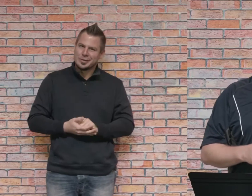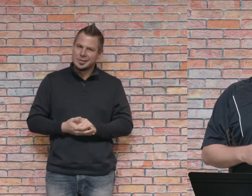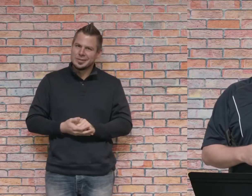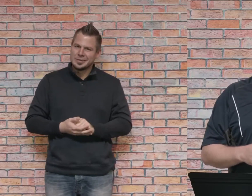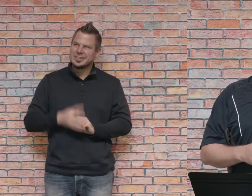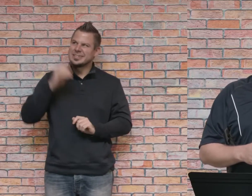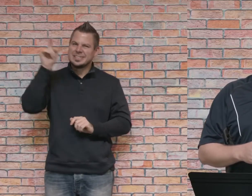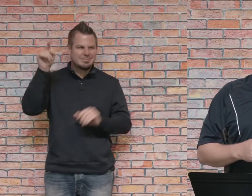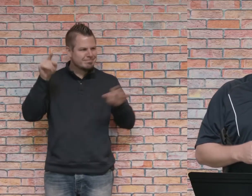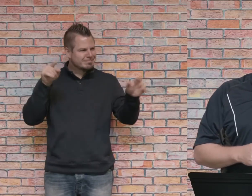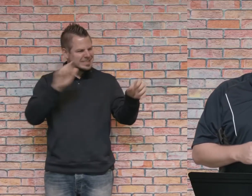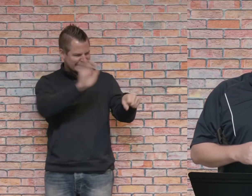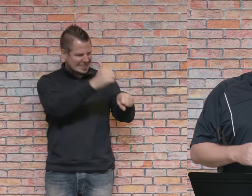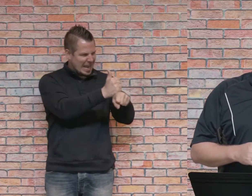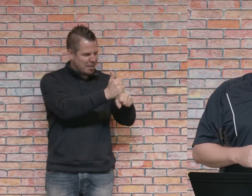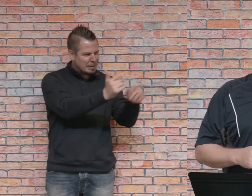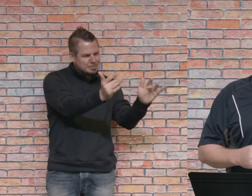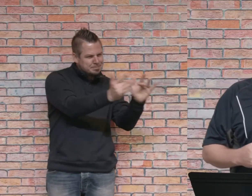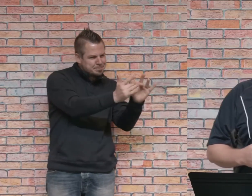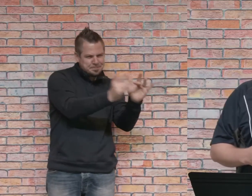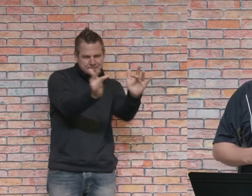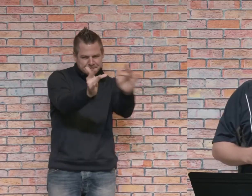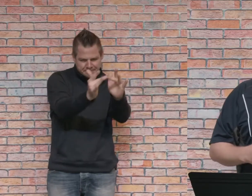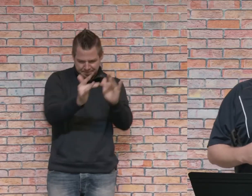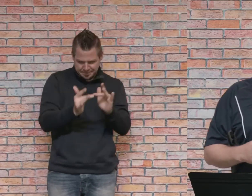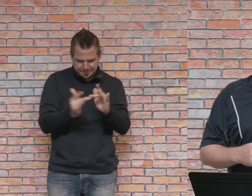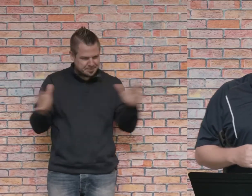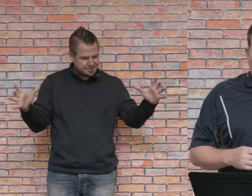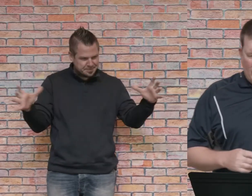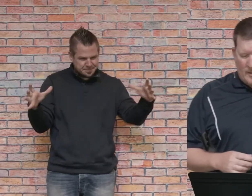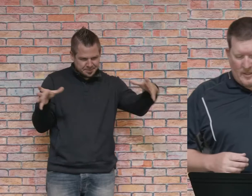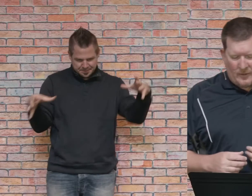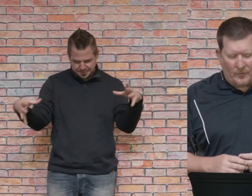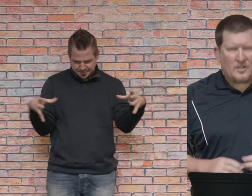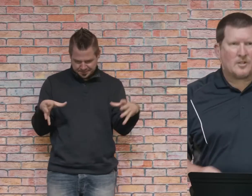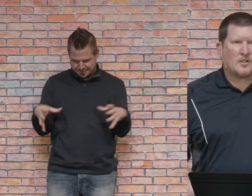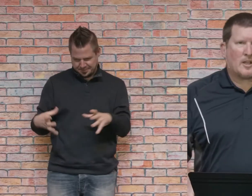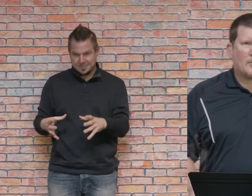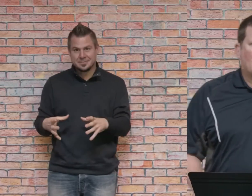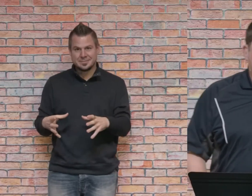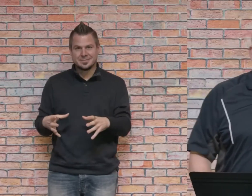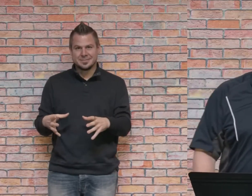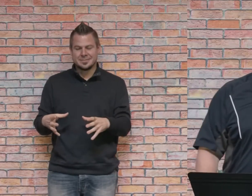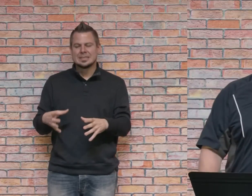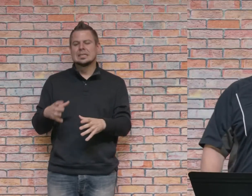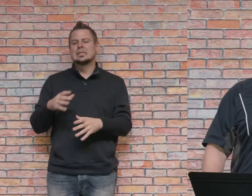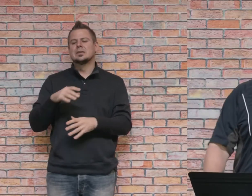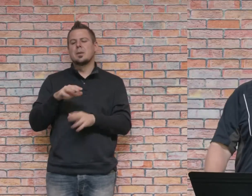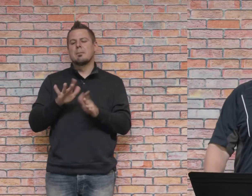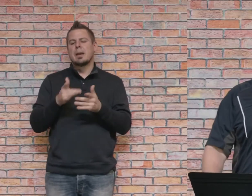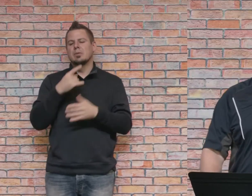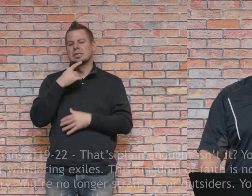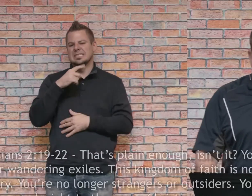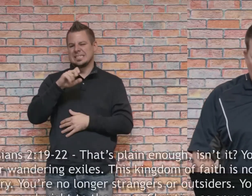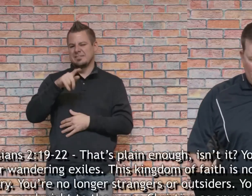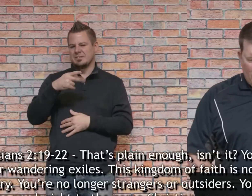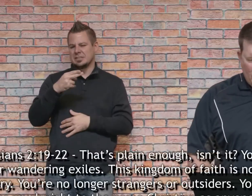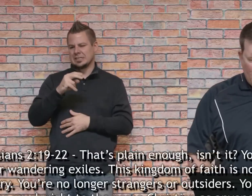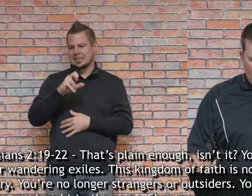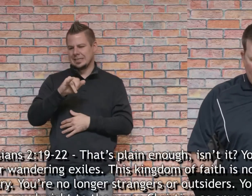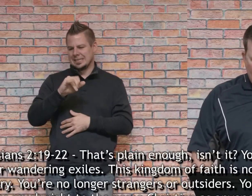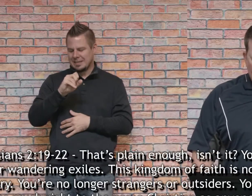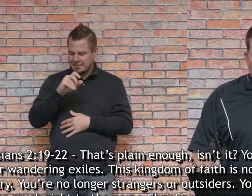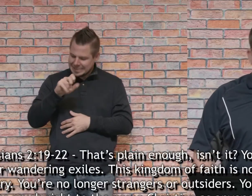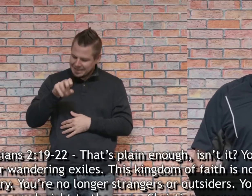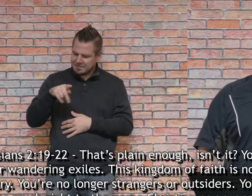together. He's building his church. In fact, Scripture says this in Ephesians chapter 2, verses 19 through 22, it